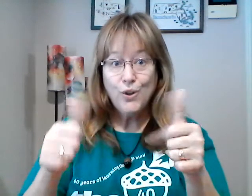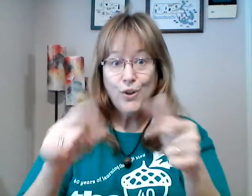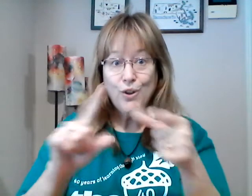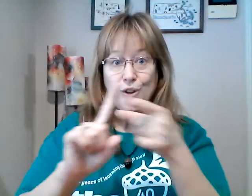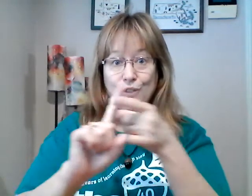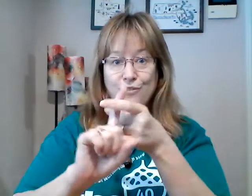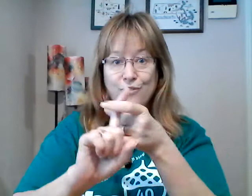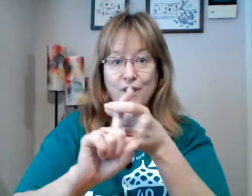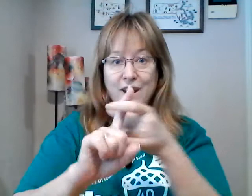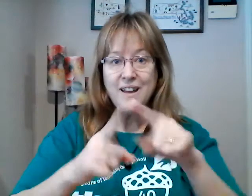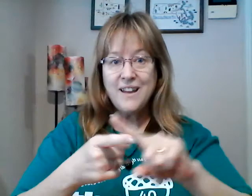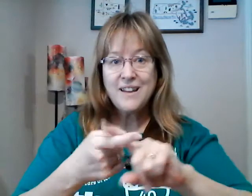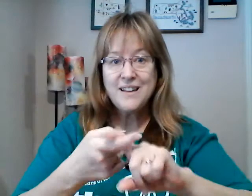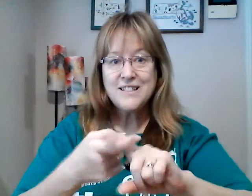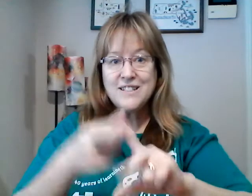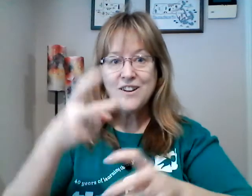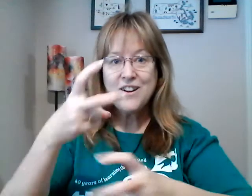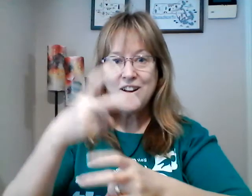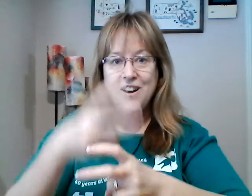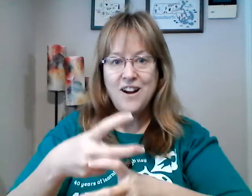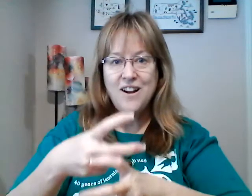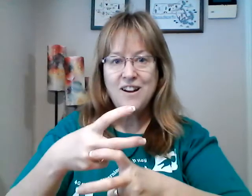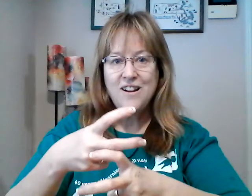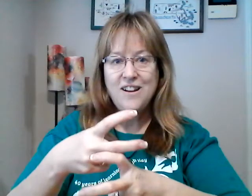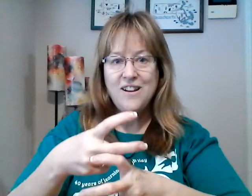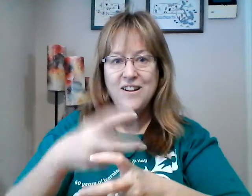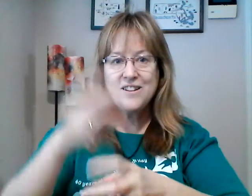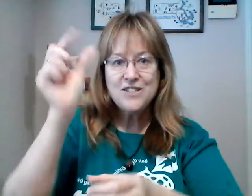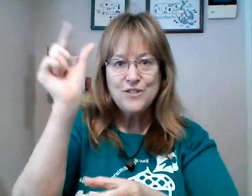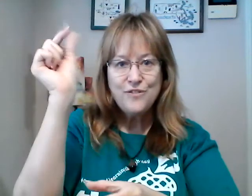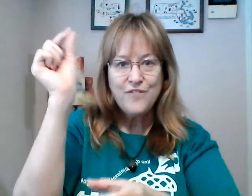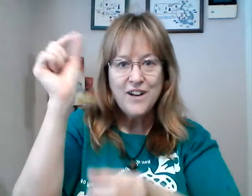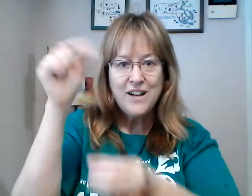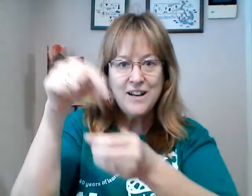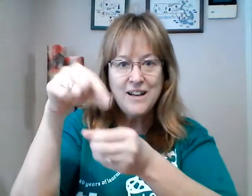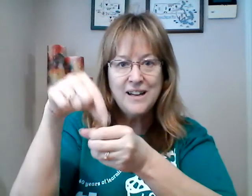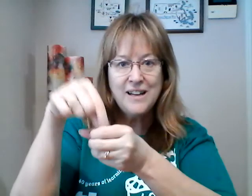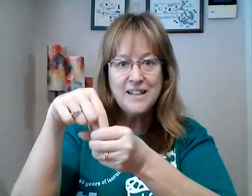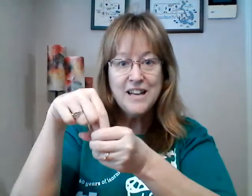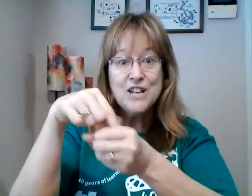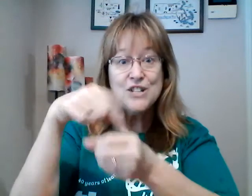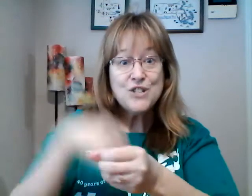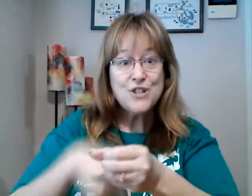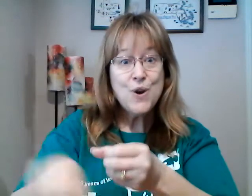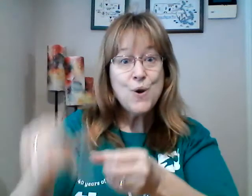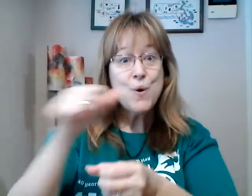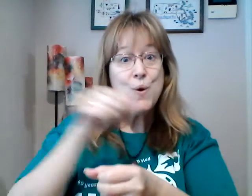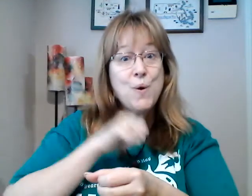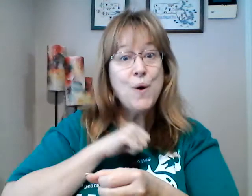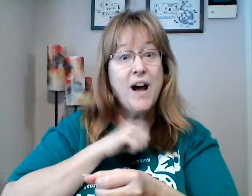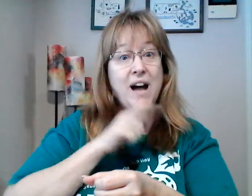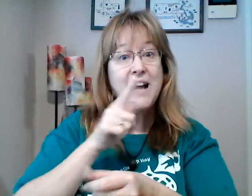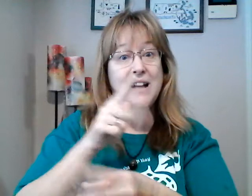Good friends are hard to find So I'll